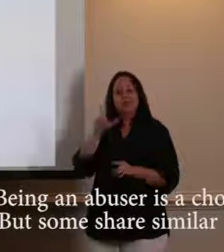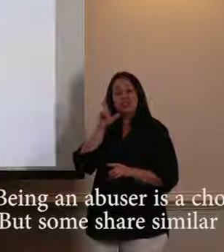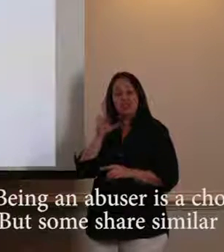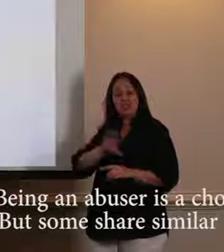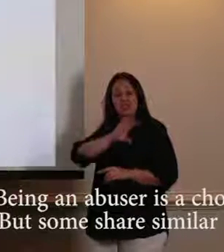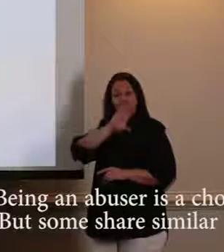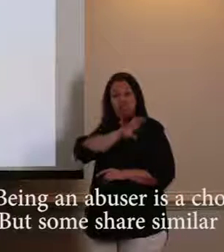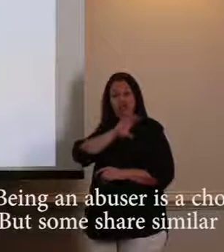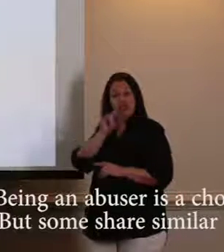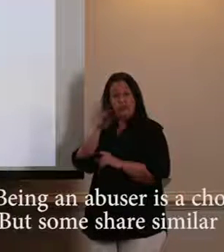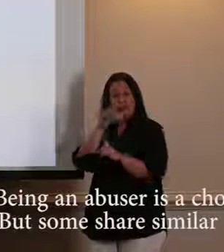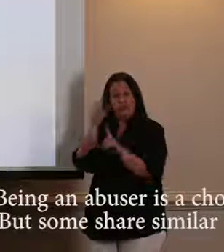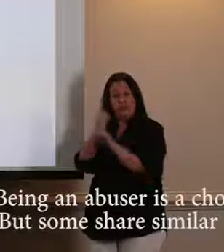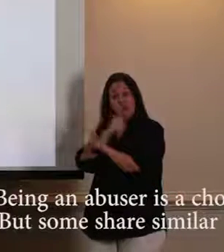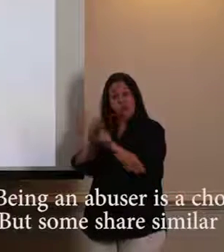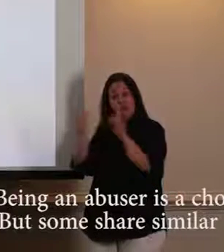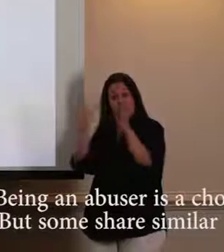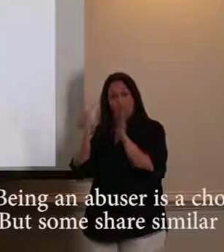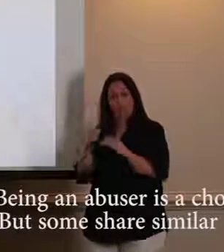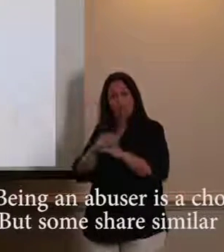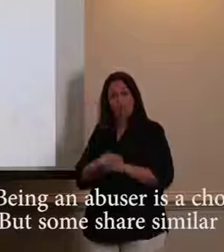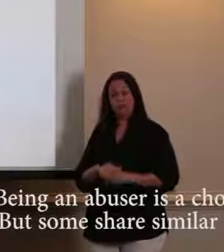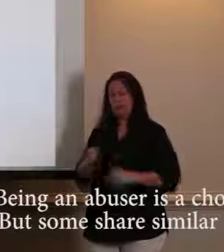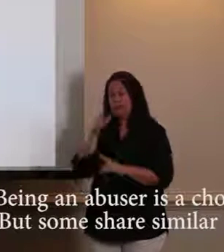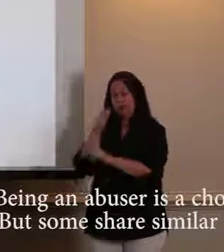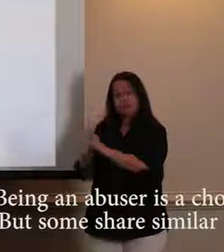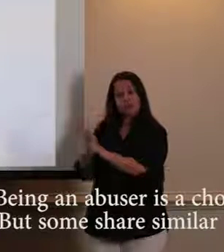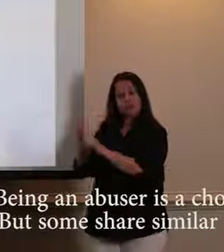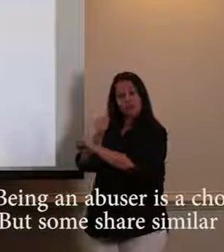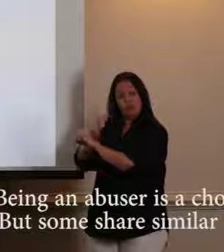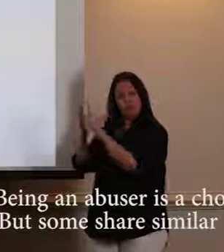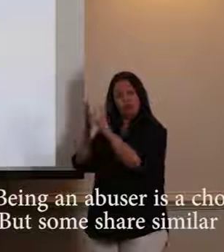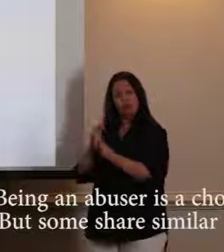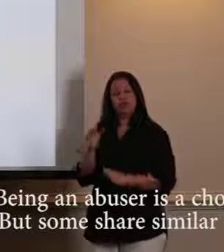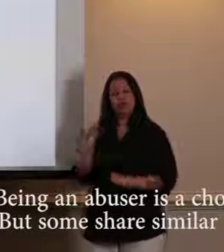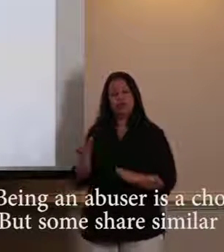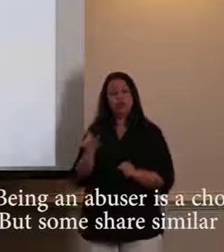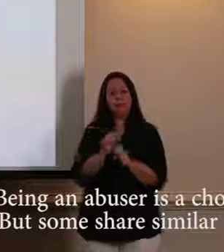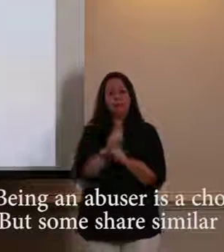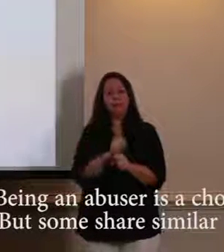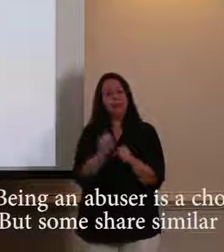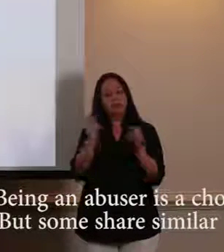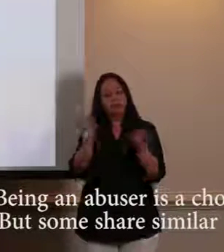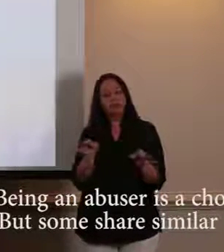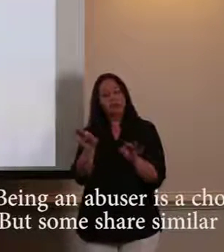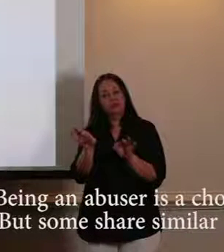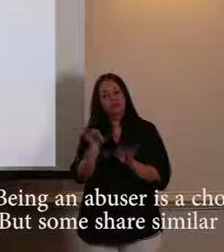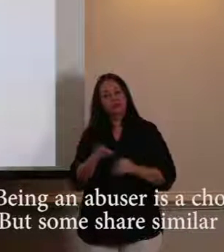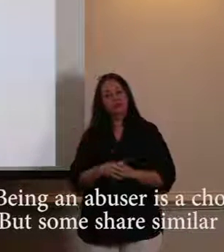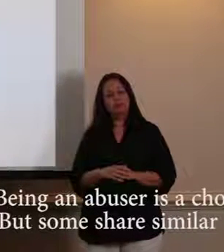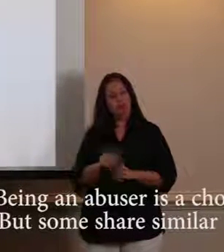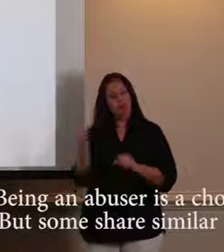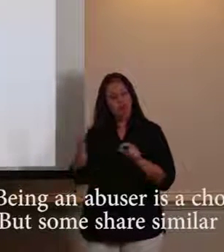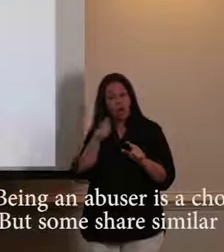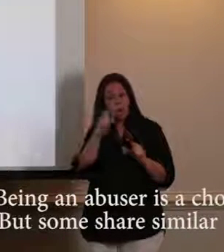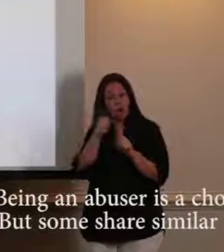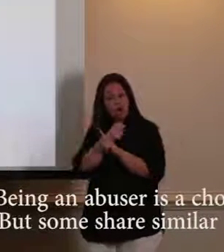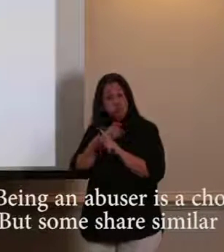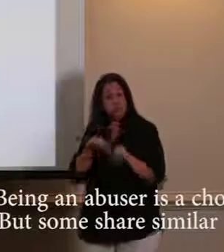Characteristics of an abuser. Being an abuser is a choice. Not all abusers are the same, but